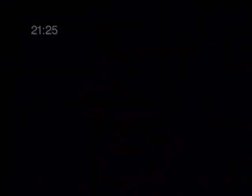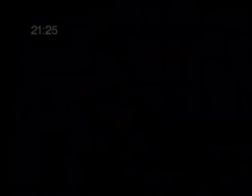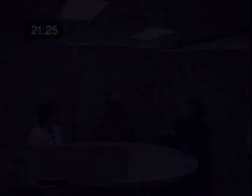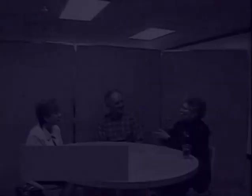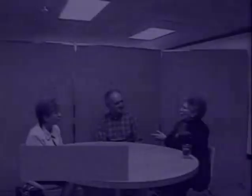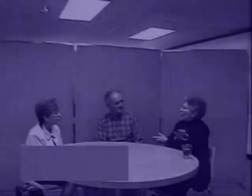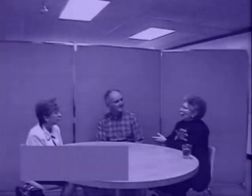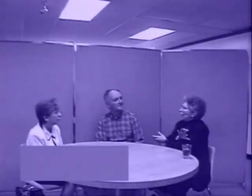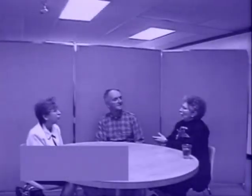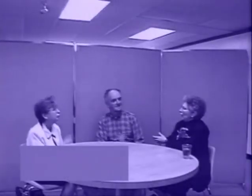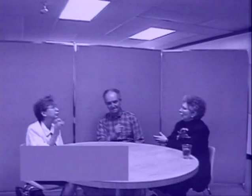Thank you.